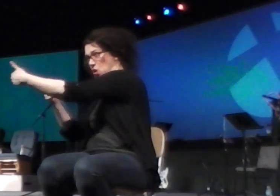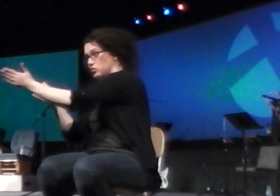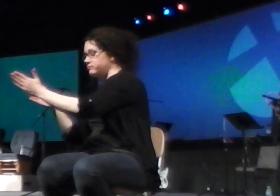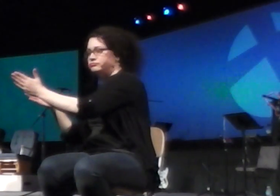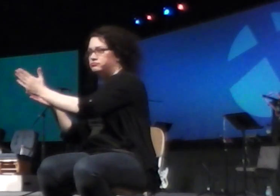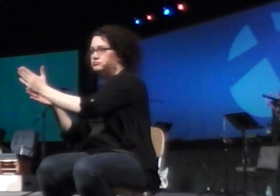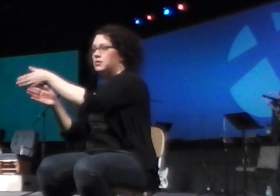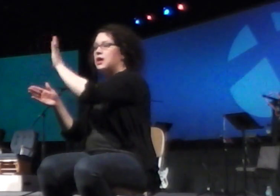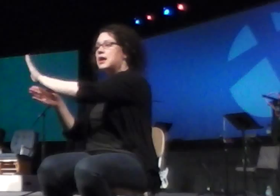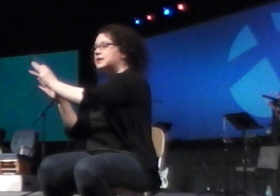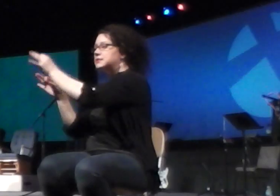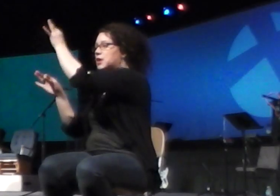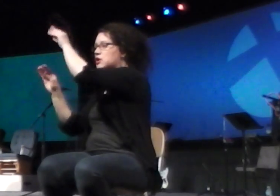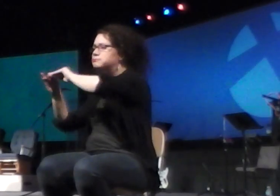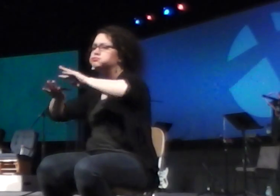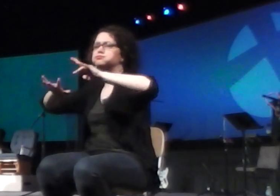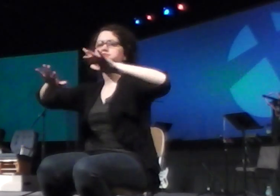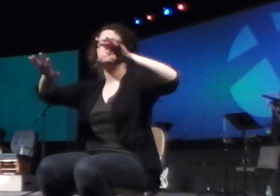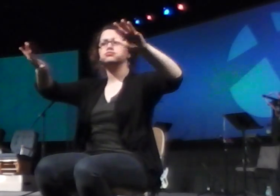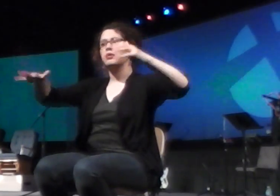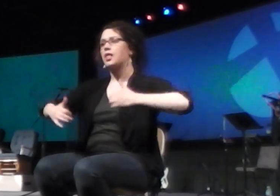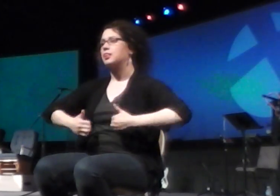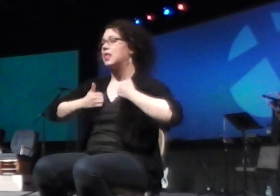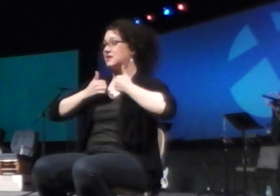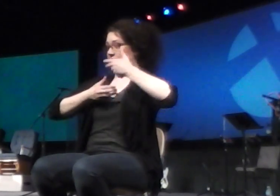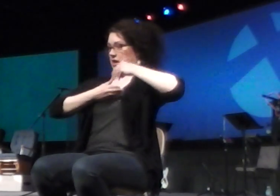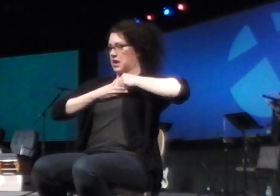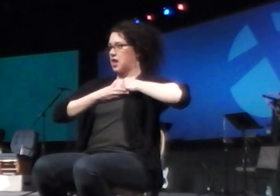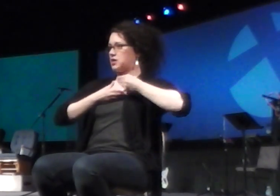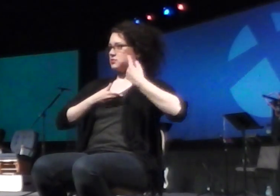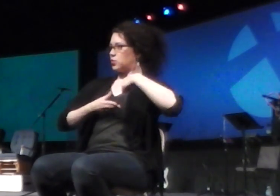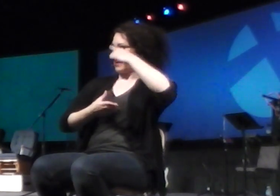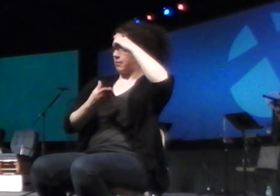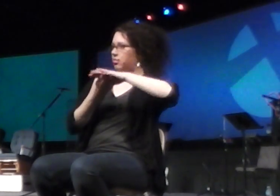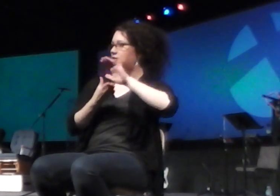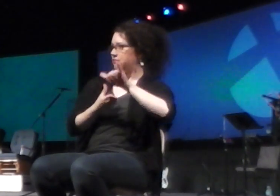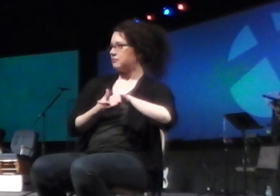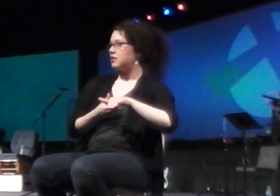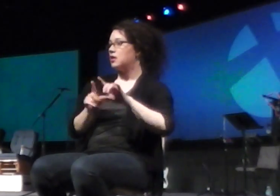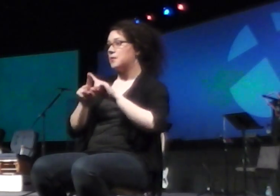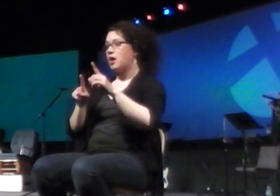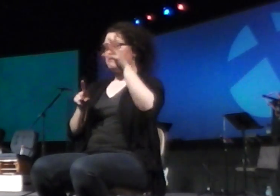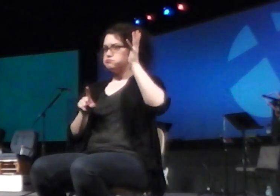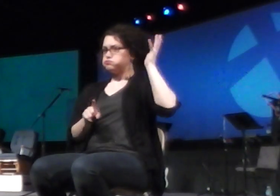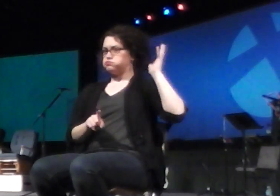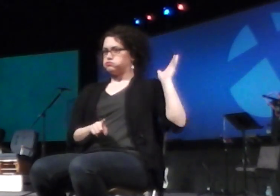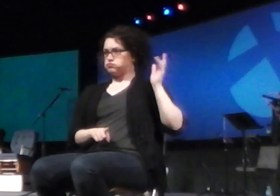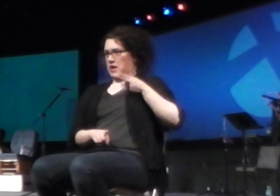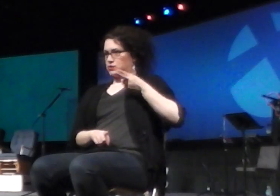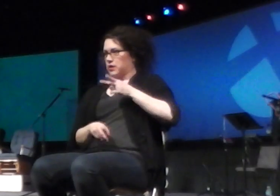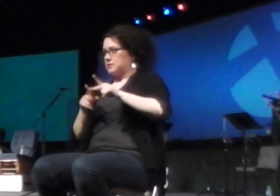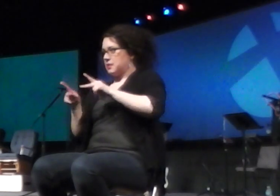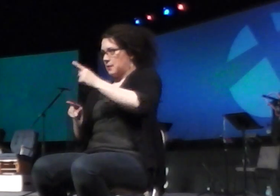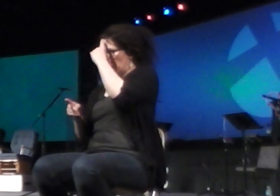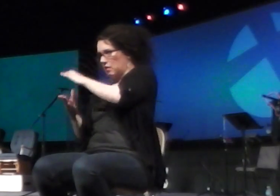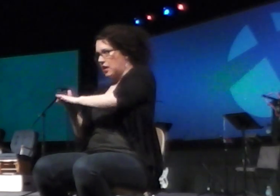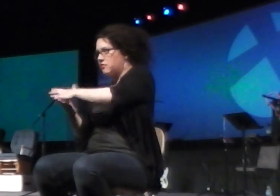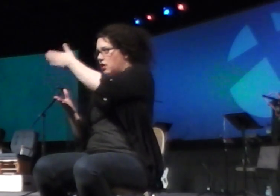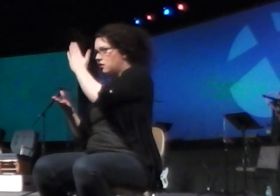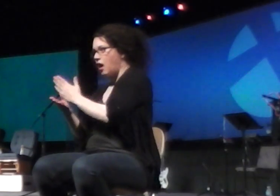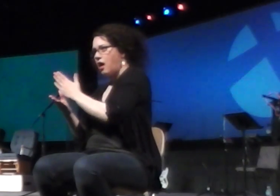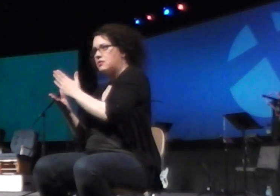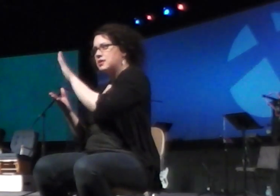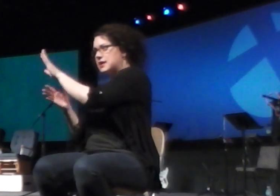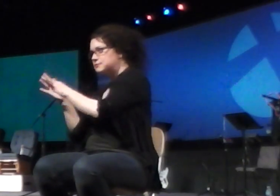presence, His Spirit, dwells in us, right? That's what we know, that's what we believe today. But if you go back at this point in Jewish history, that's what they believed. This is where God's presence